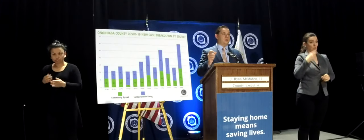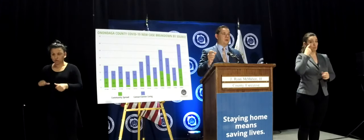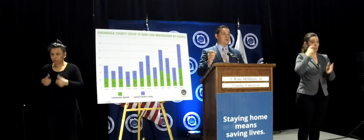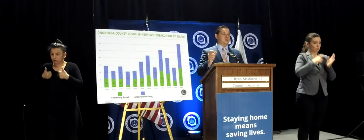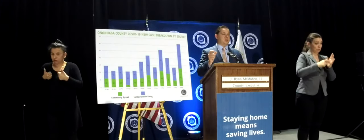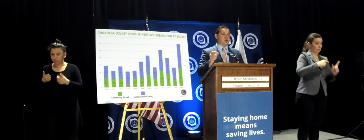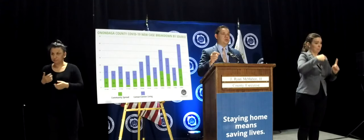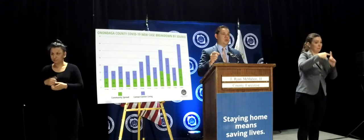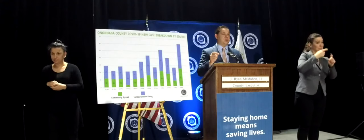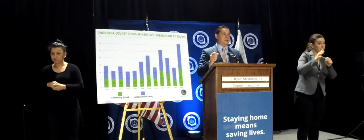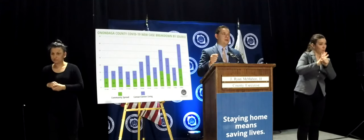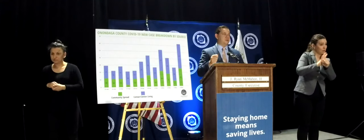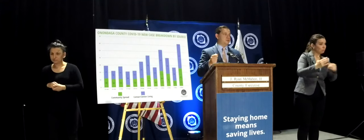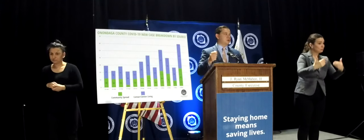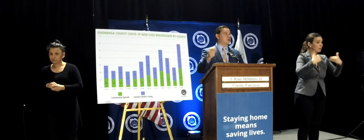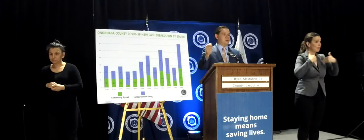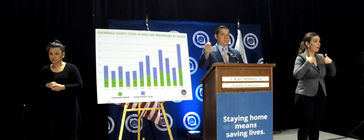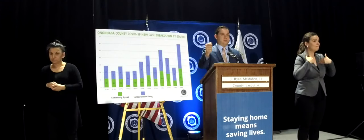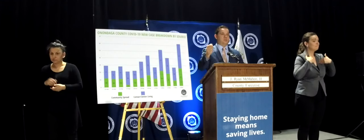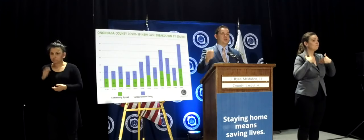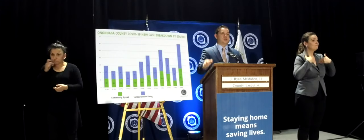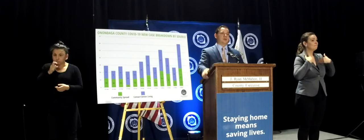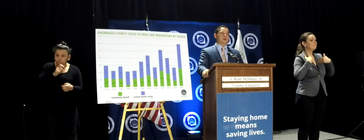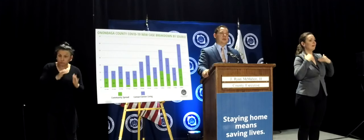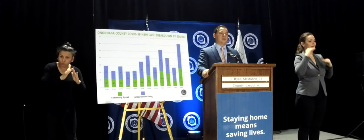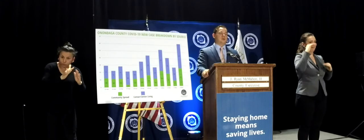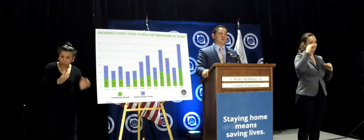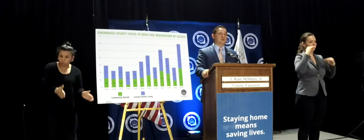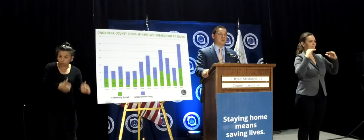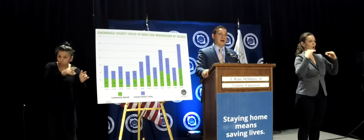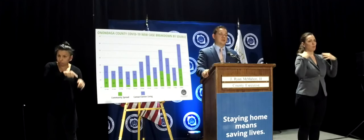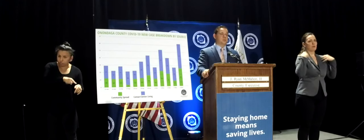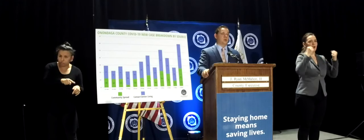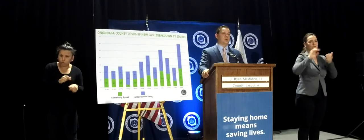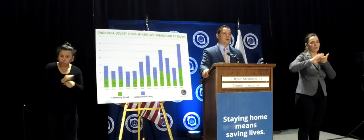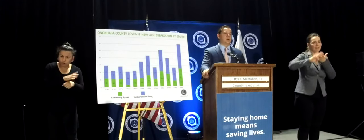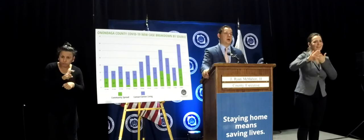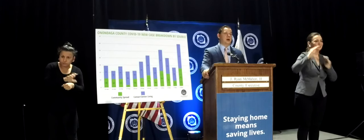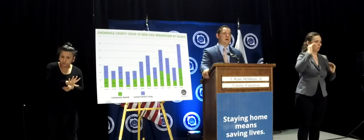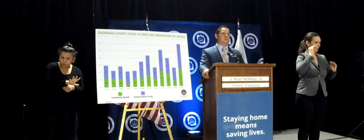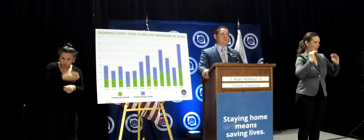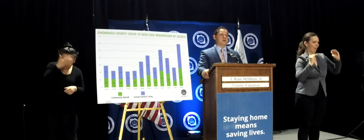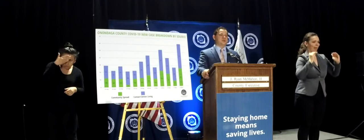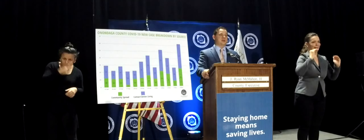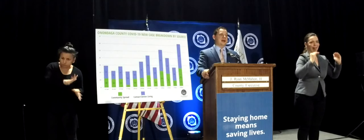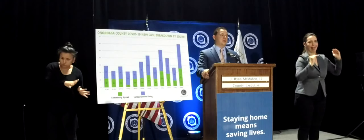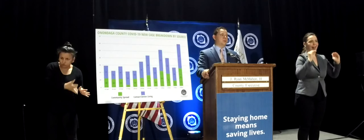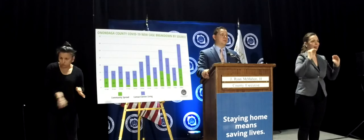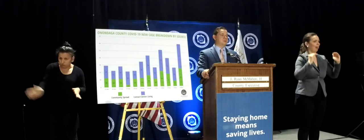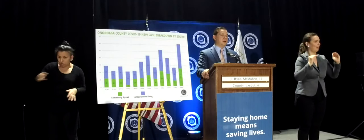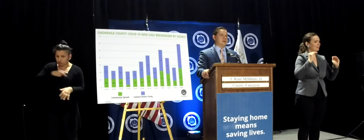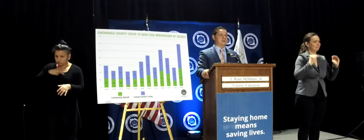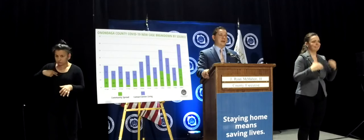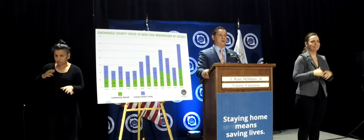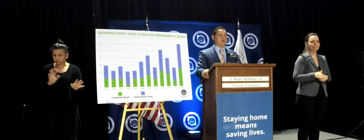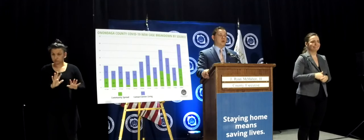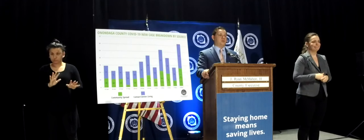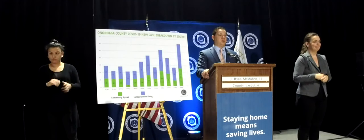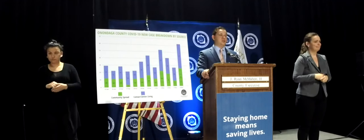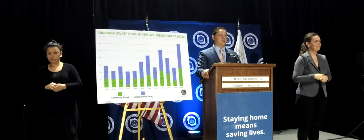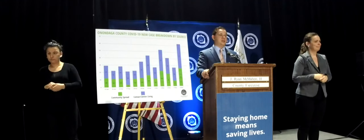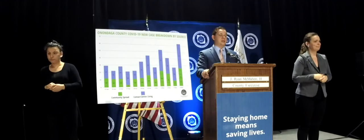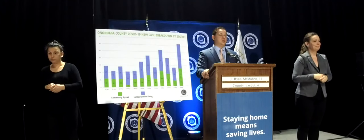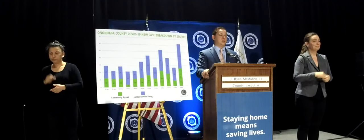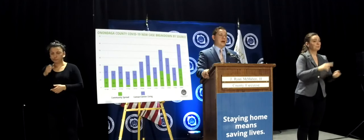or essentially a nursing home may have just pushed an individual to the hospital because they're not equipped to handle the